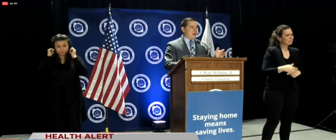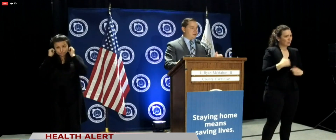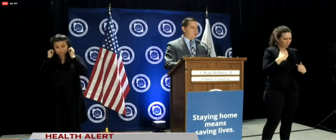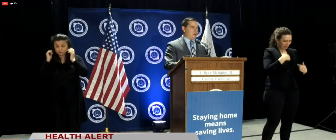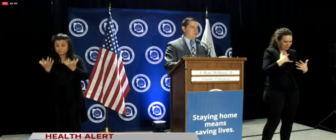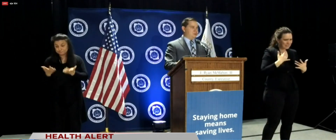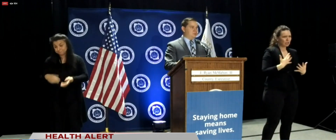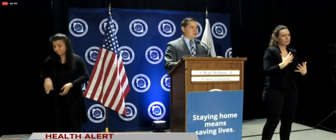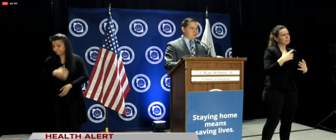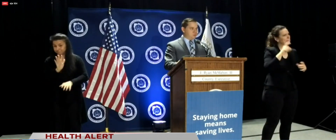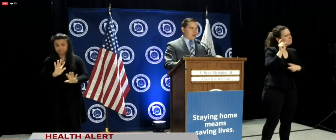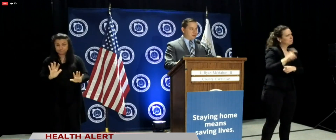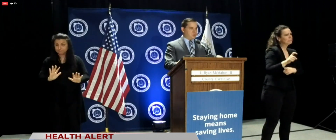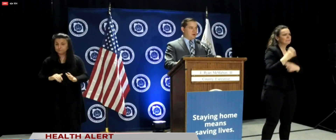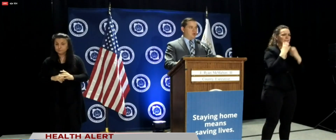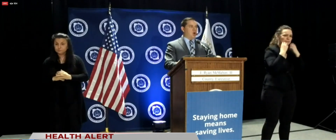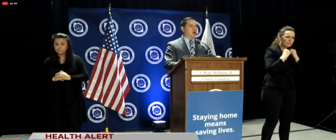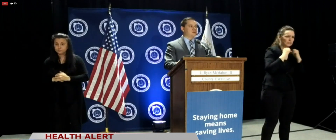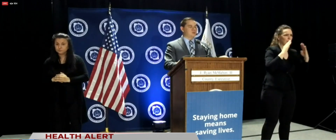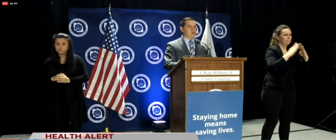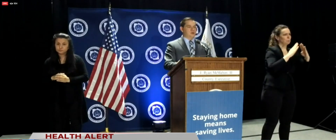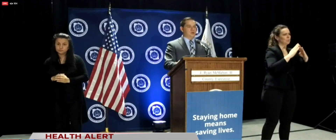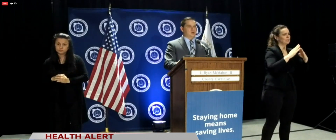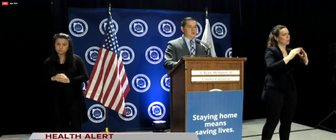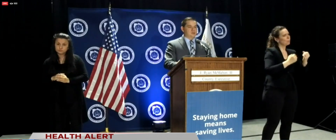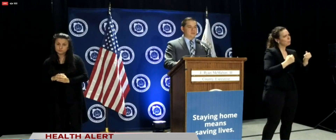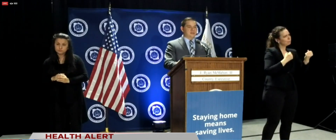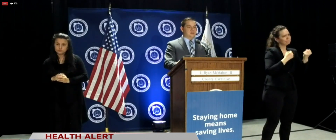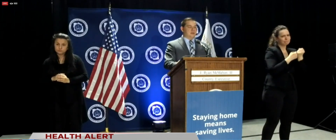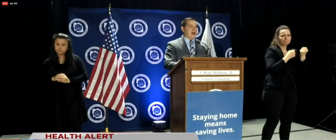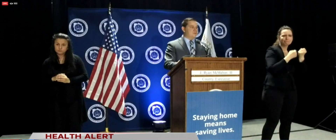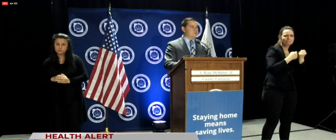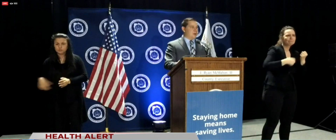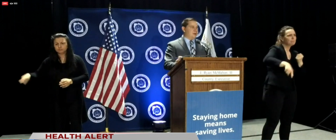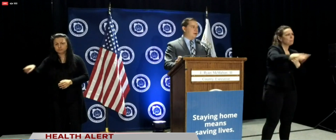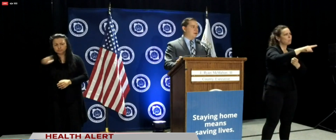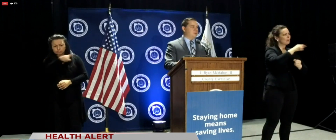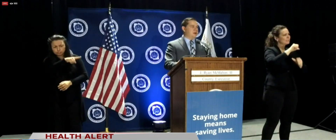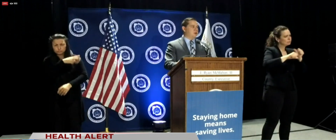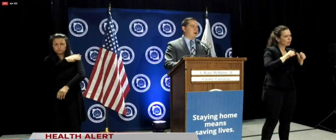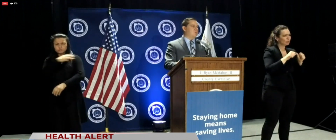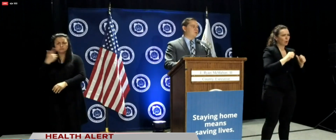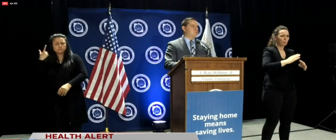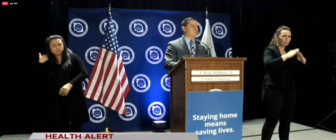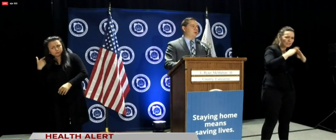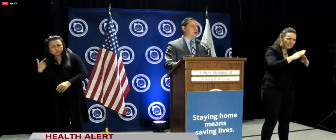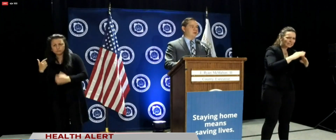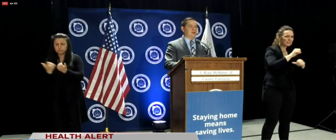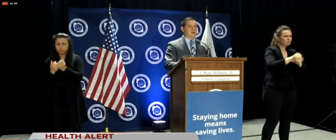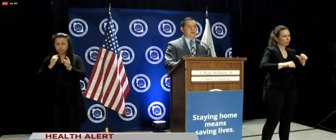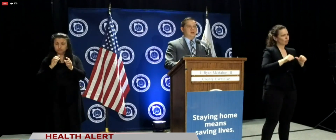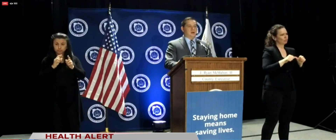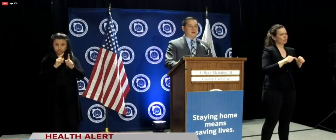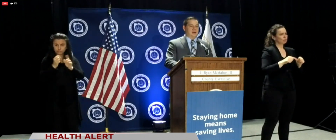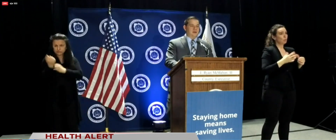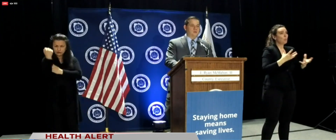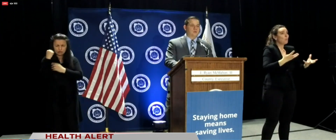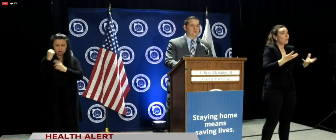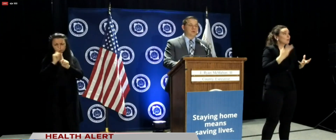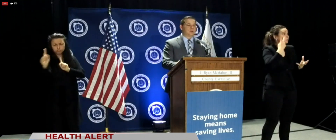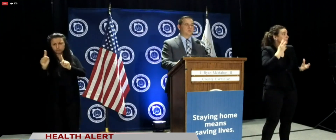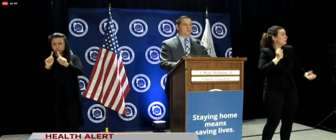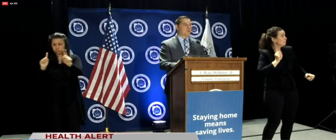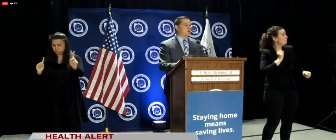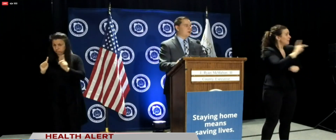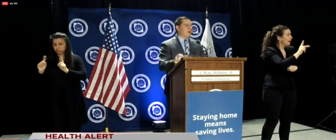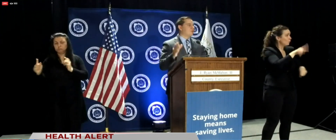to rally around something. Let's rally around a cause here so to get our lives back. I mean, I don't know how much better it can get. We